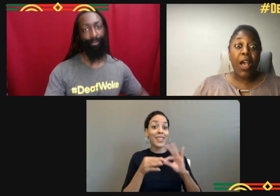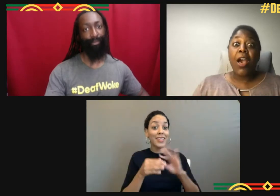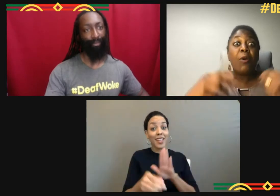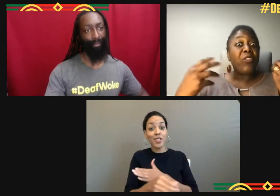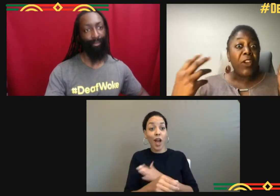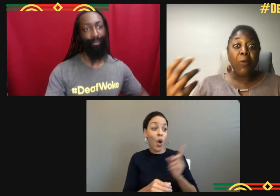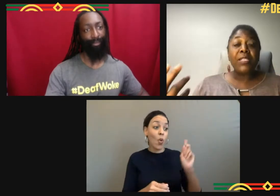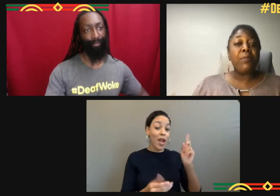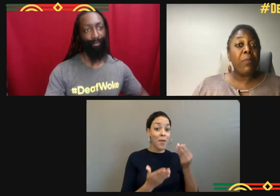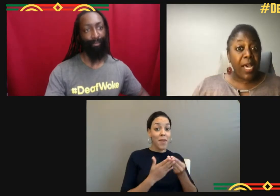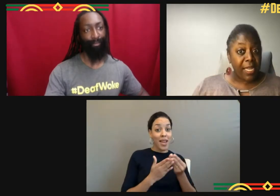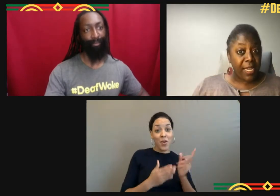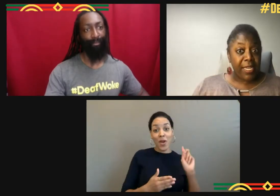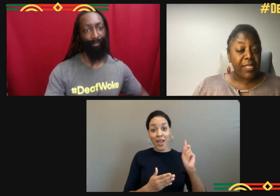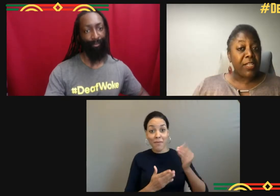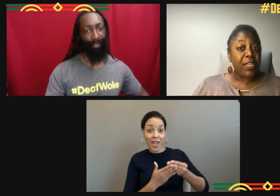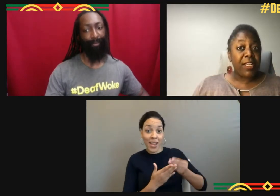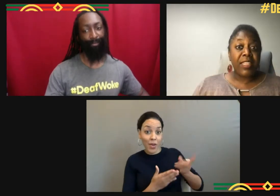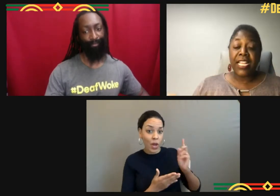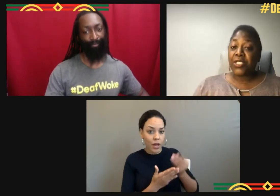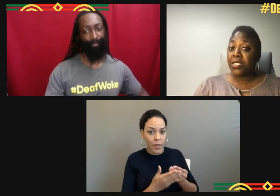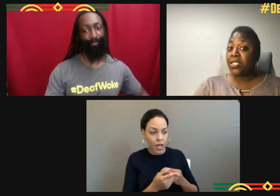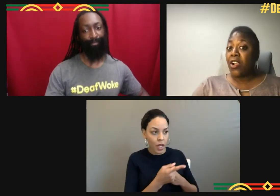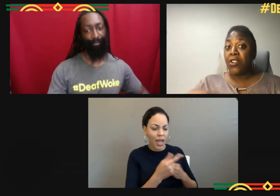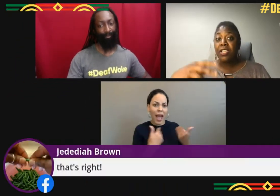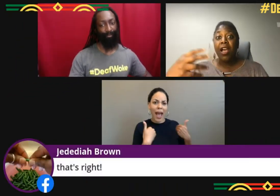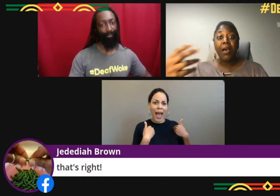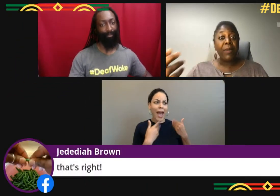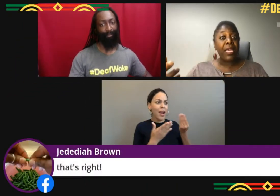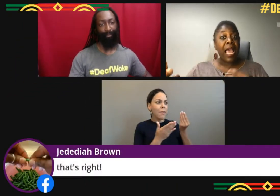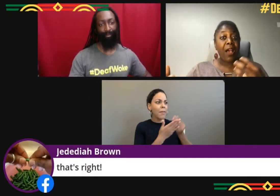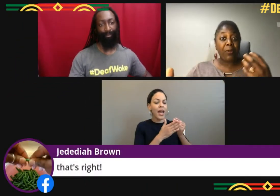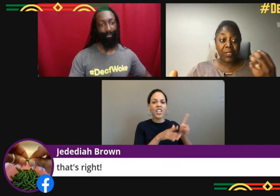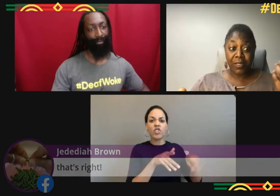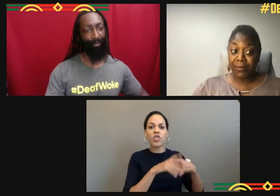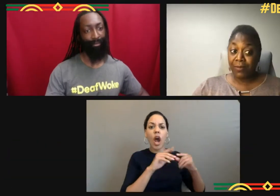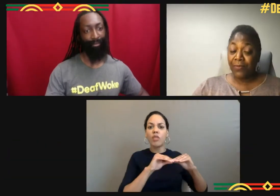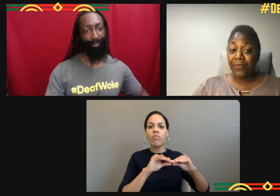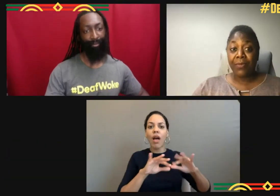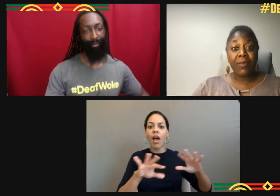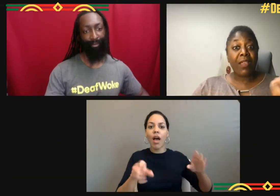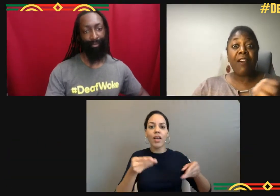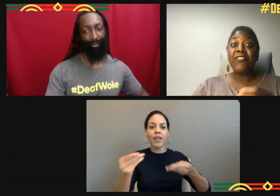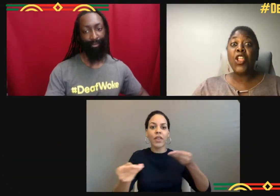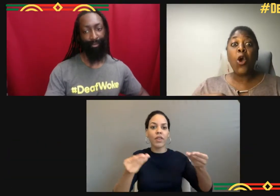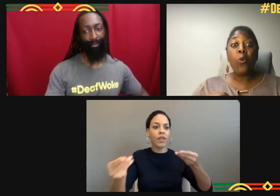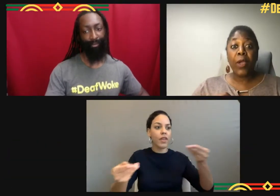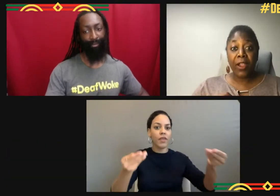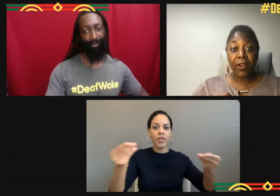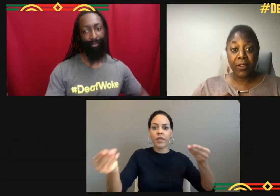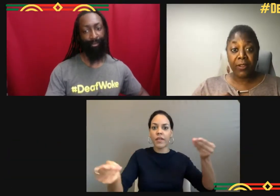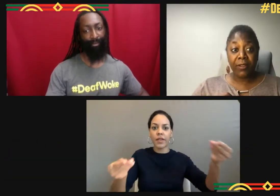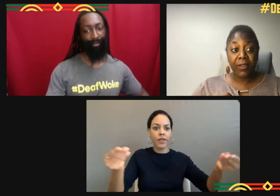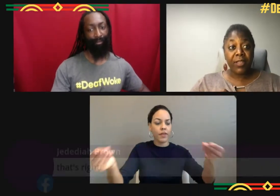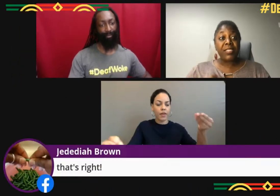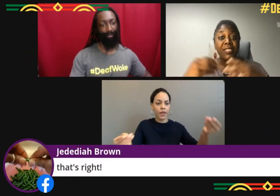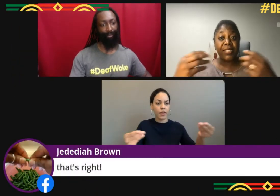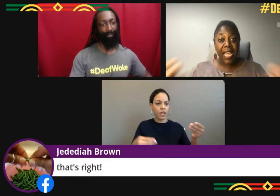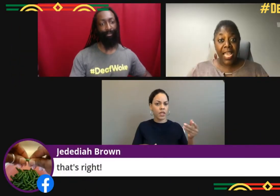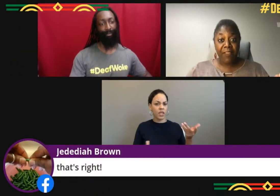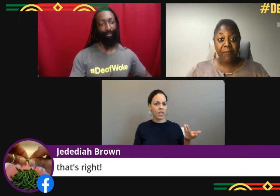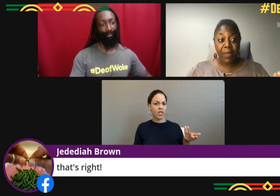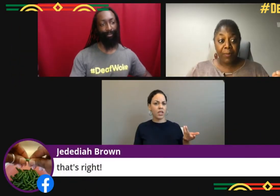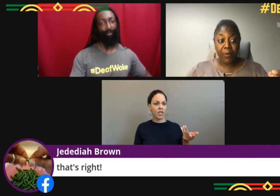Where the money reside. There was money that just started coming out of nowhere